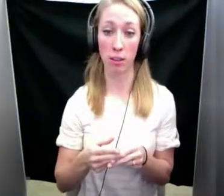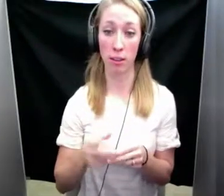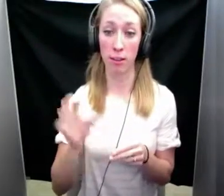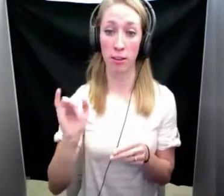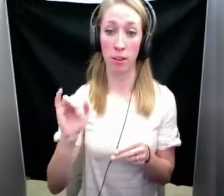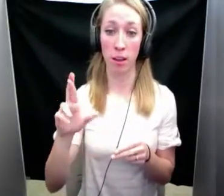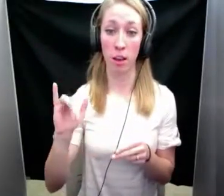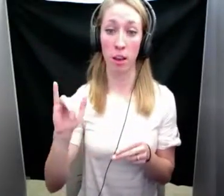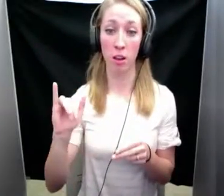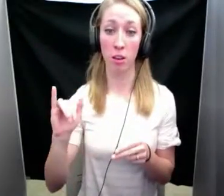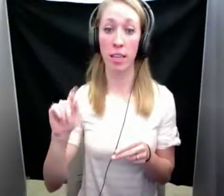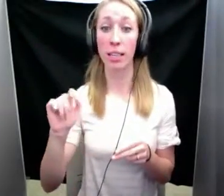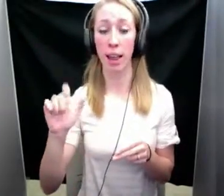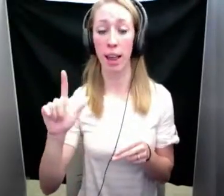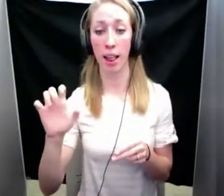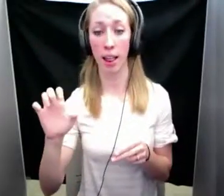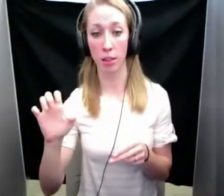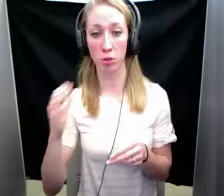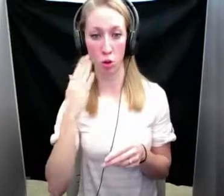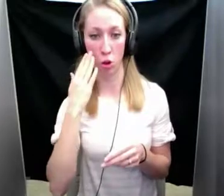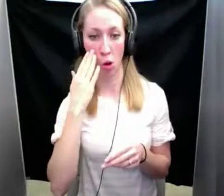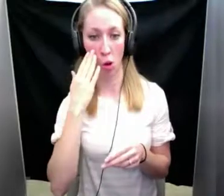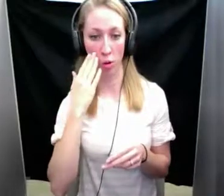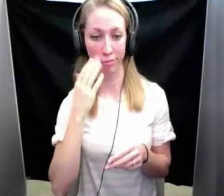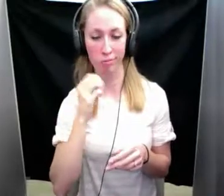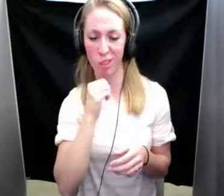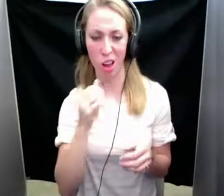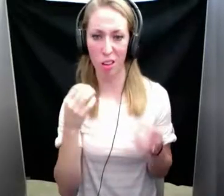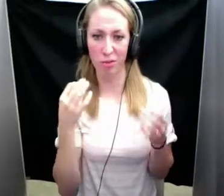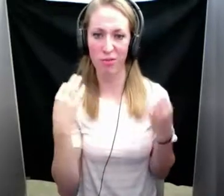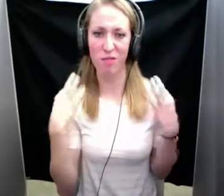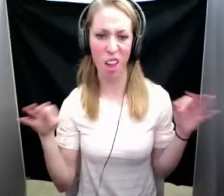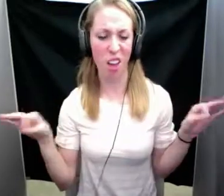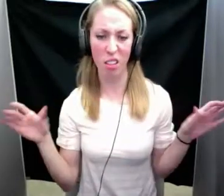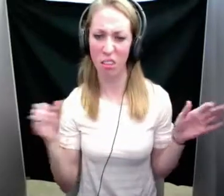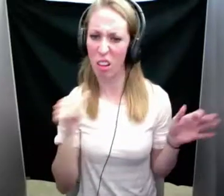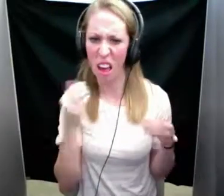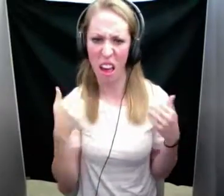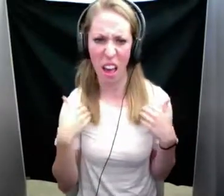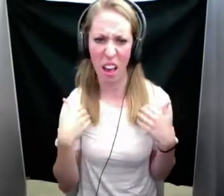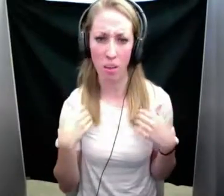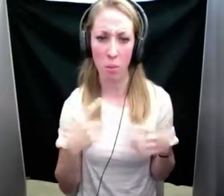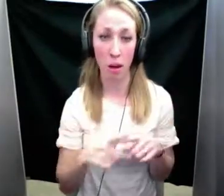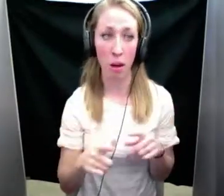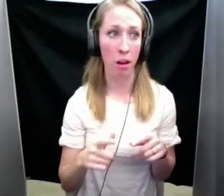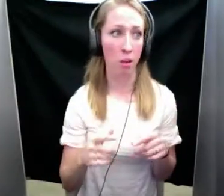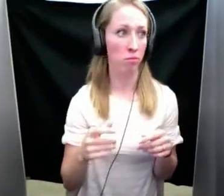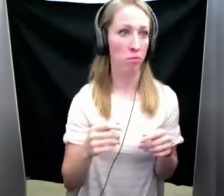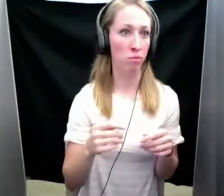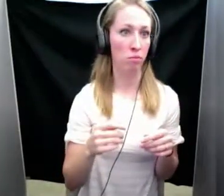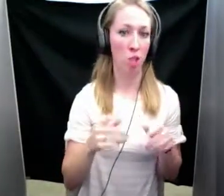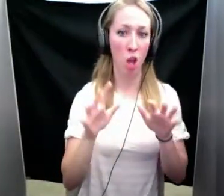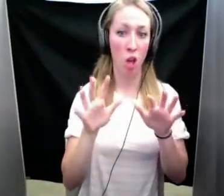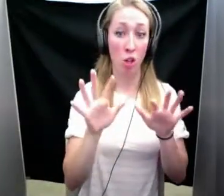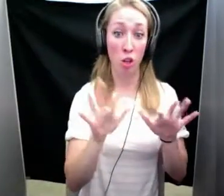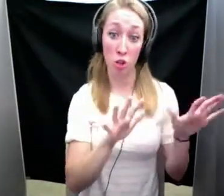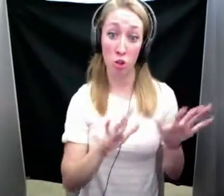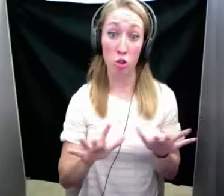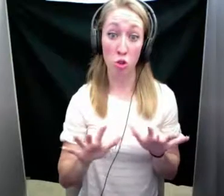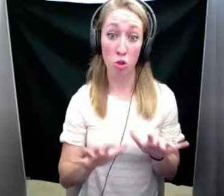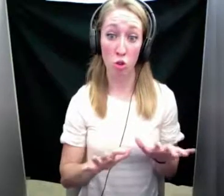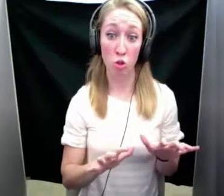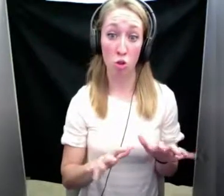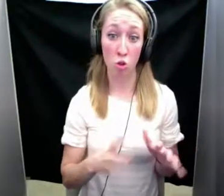have any fairies in it. Snow White and the Seven Dwarfs, Sleeping Beauty, Little